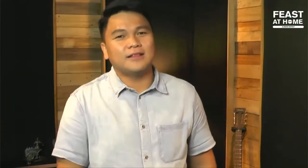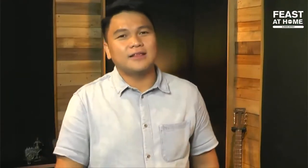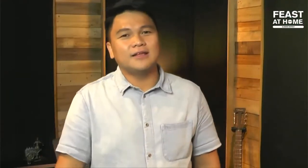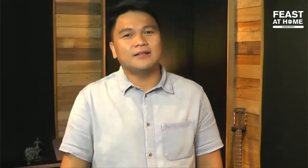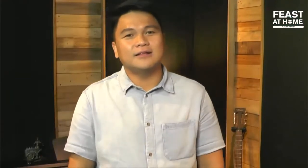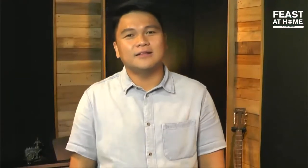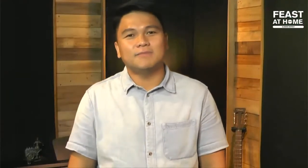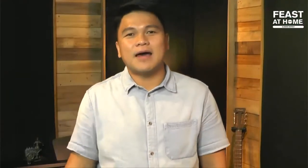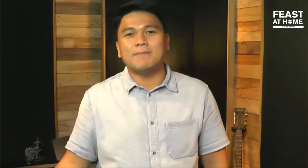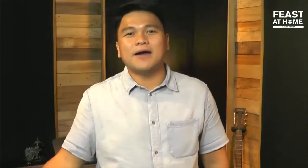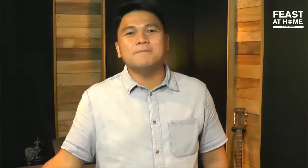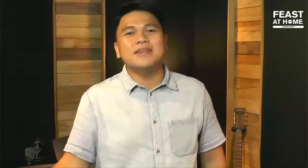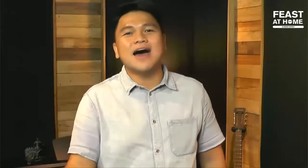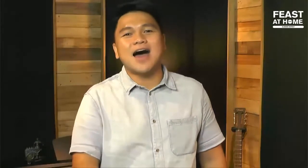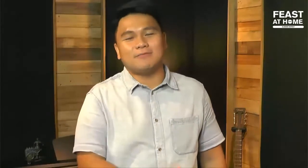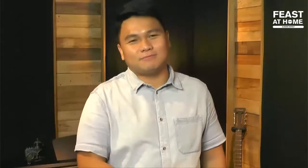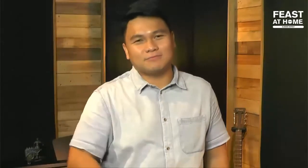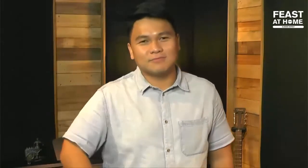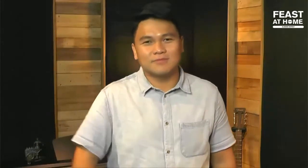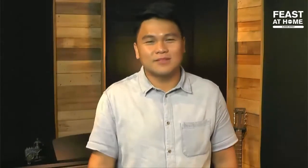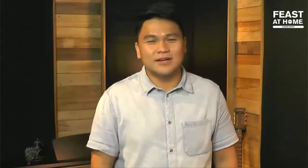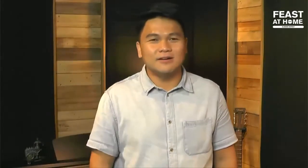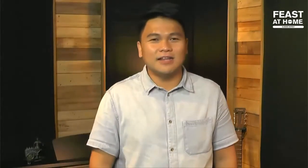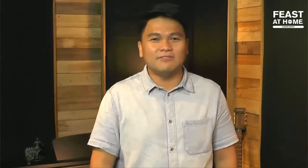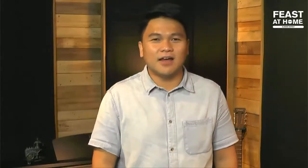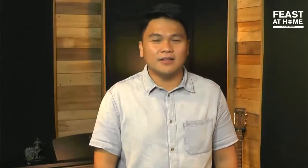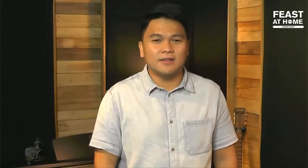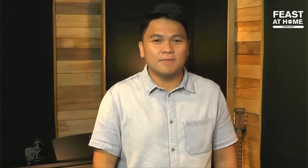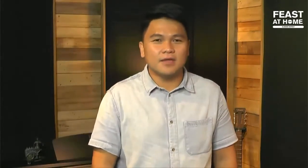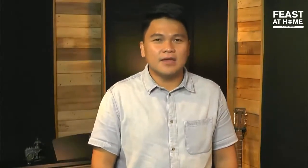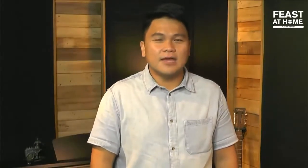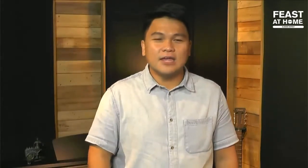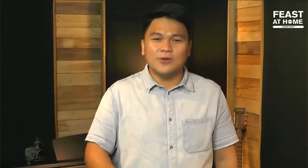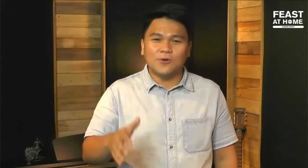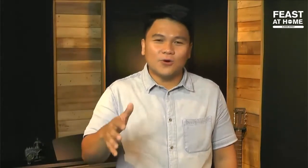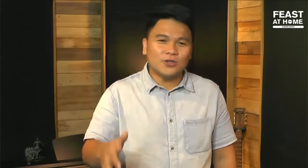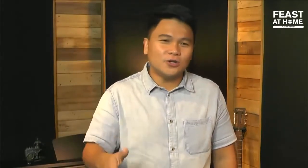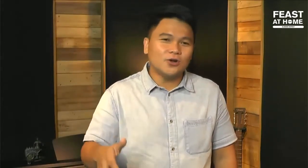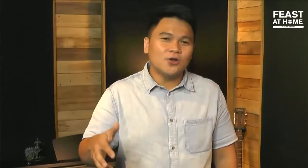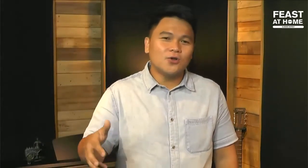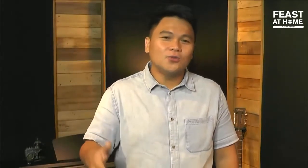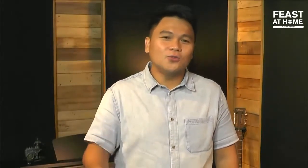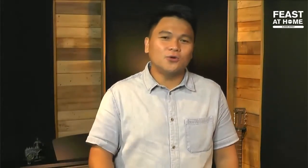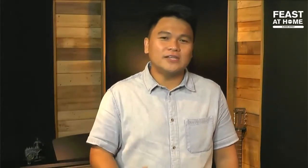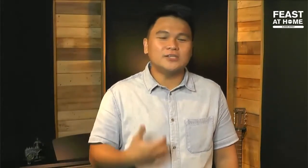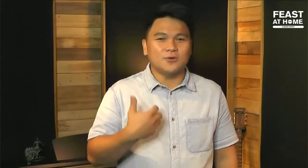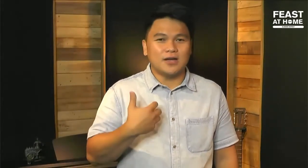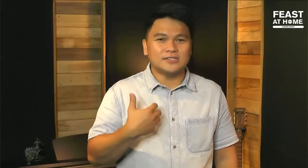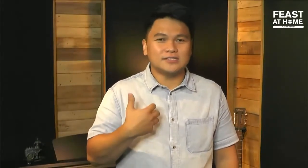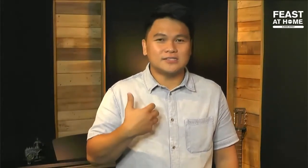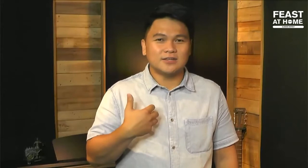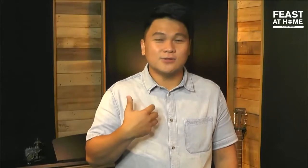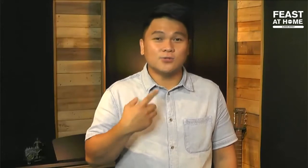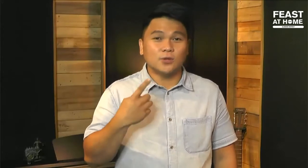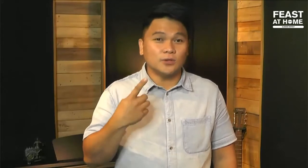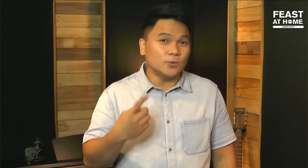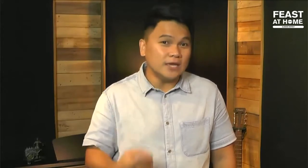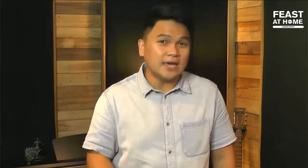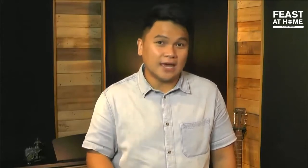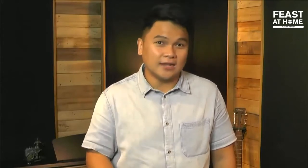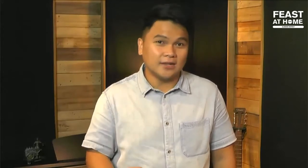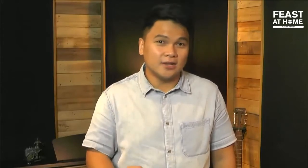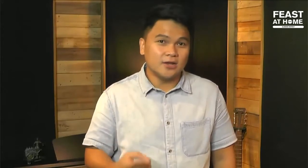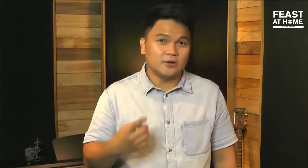natin para bagang binaha ng great flood in order to rescue us so that